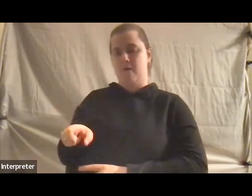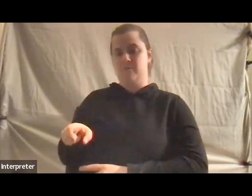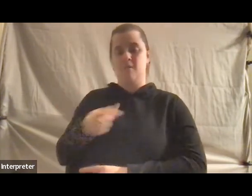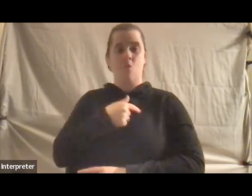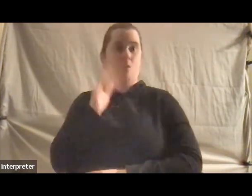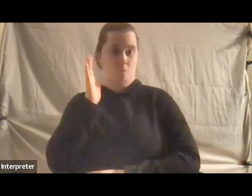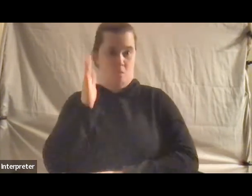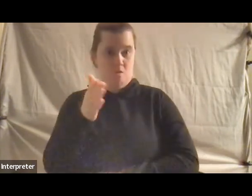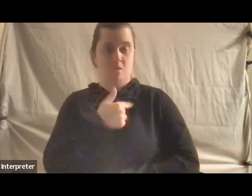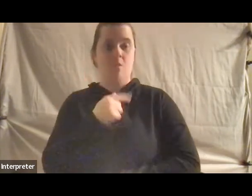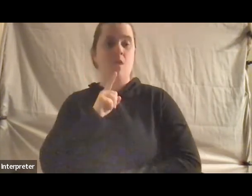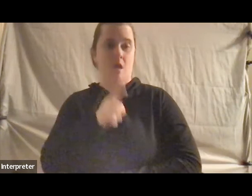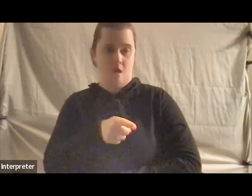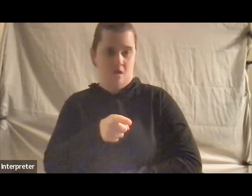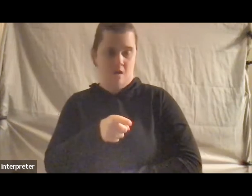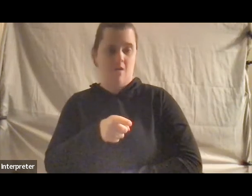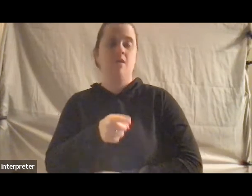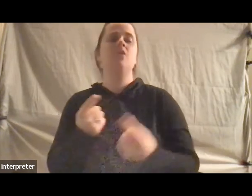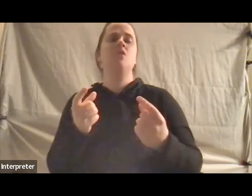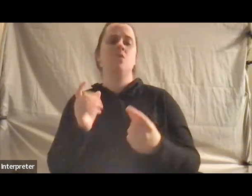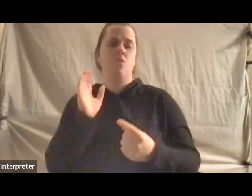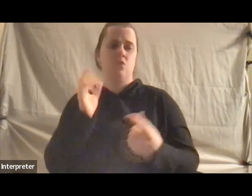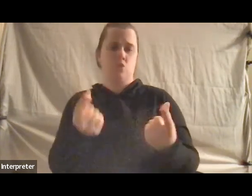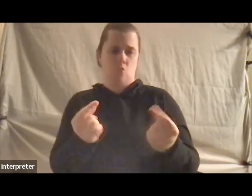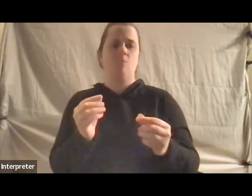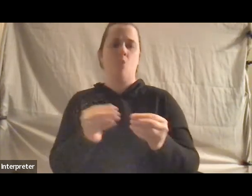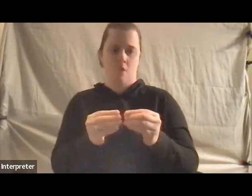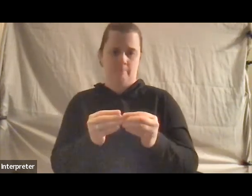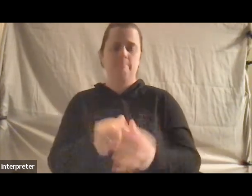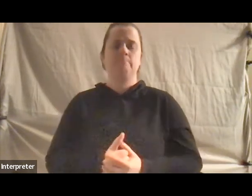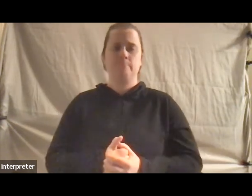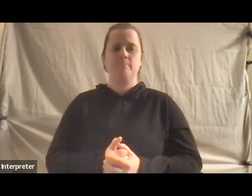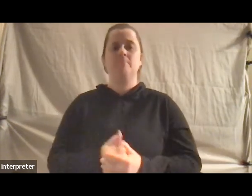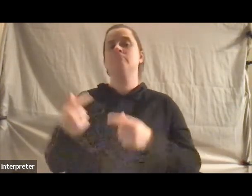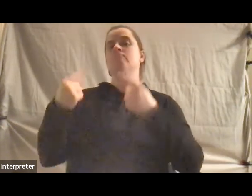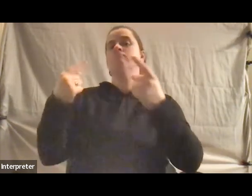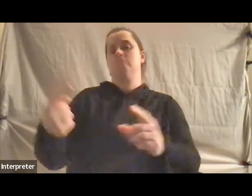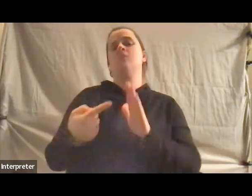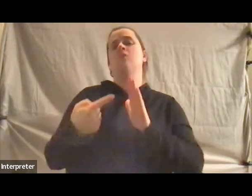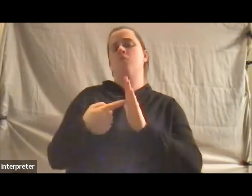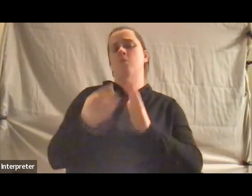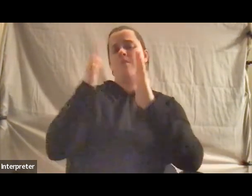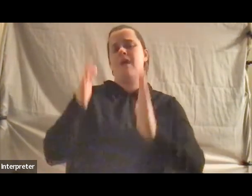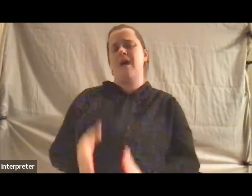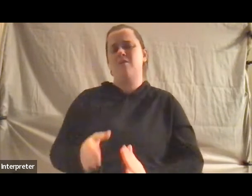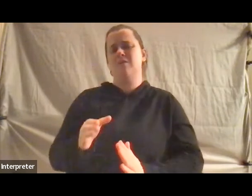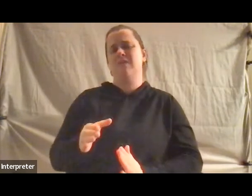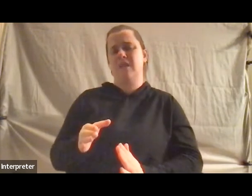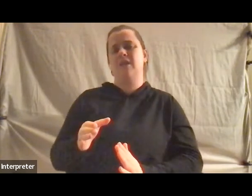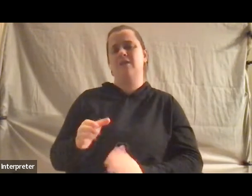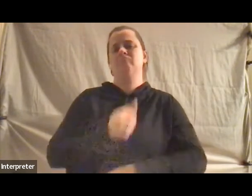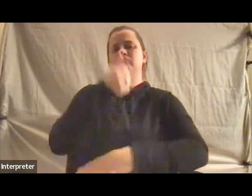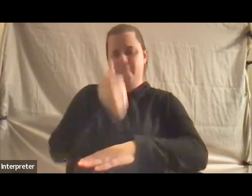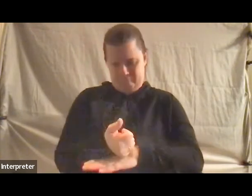and we are going to do more. Since the Affordable Housing Action Strategy was put into